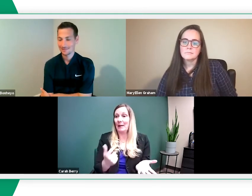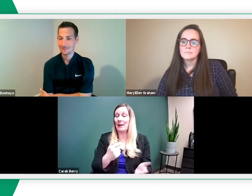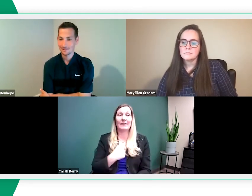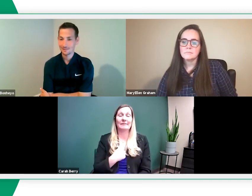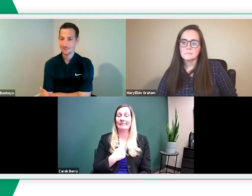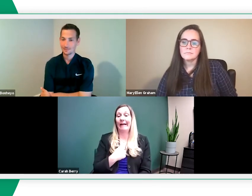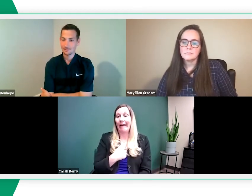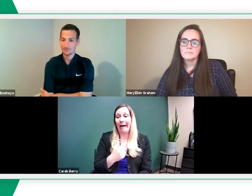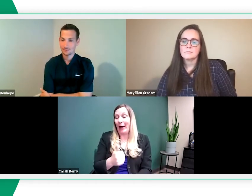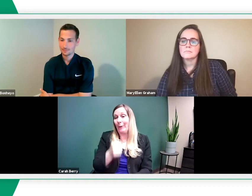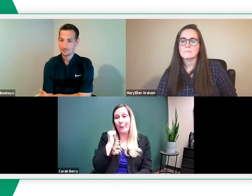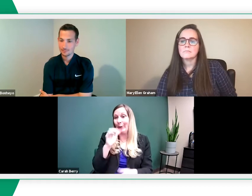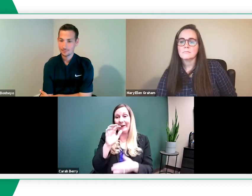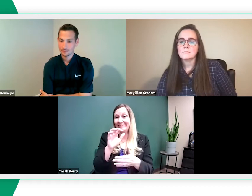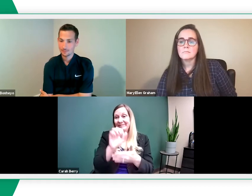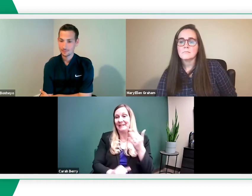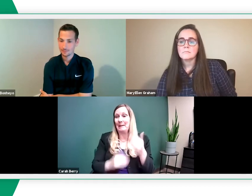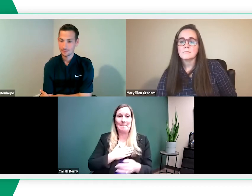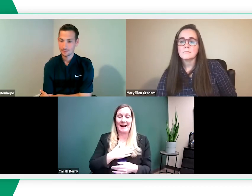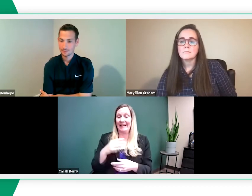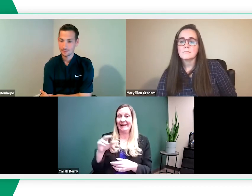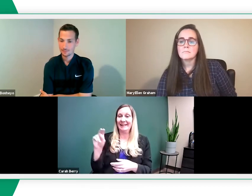experience in those examples. So me,